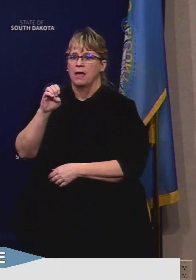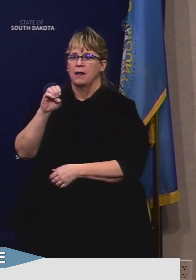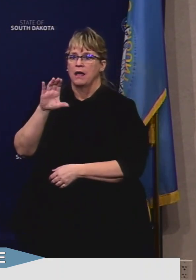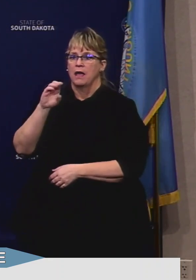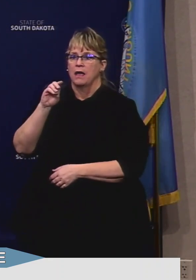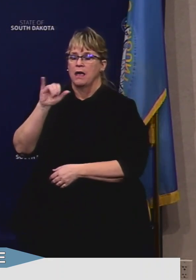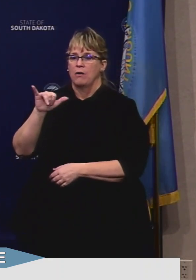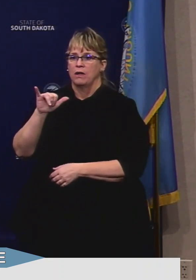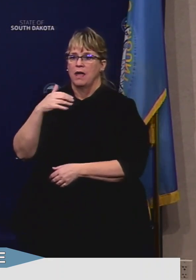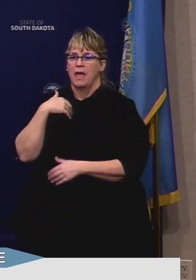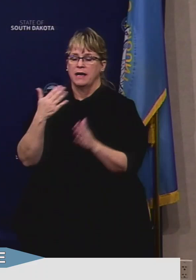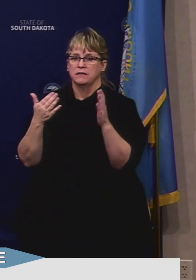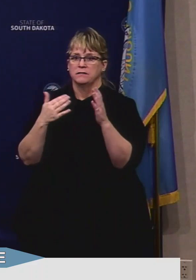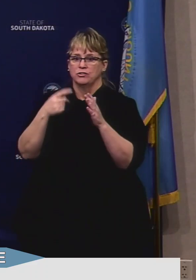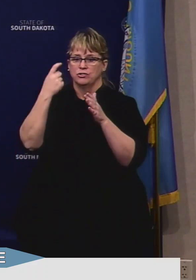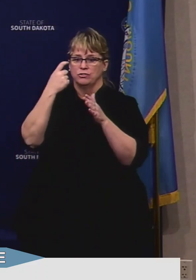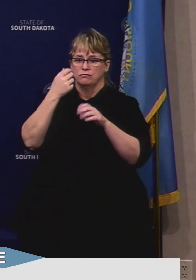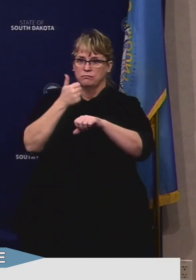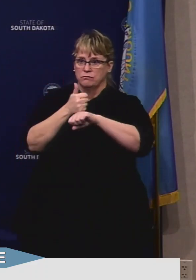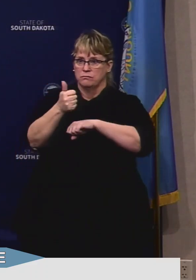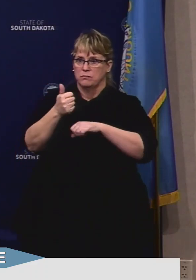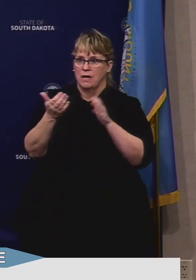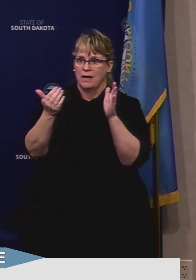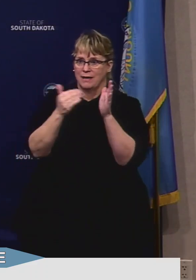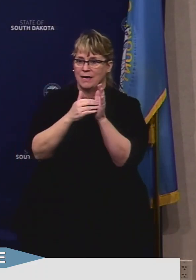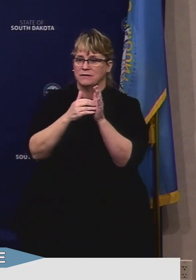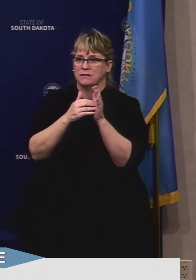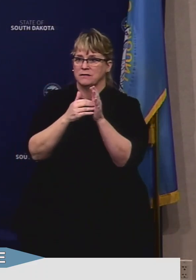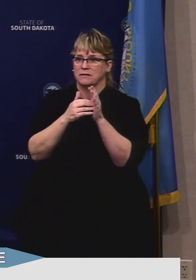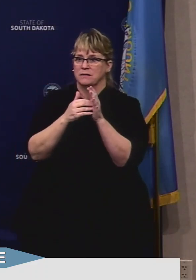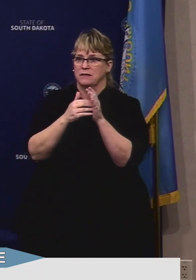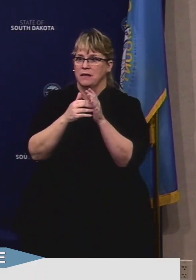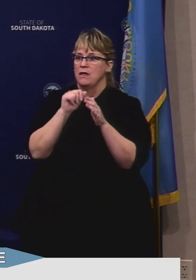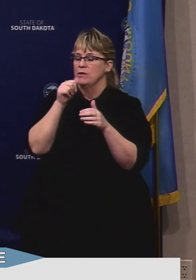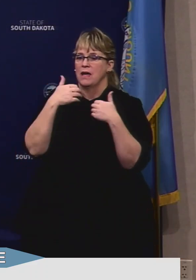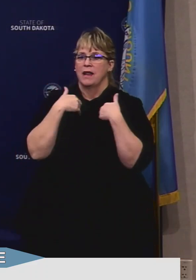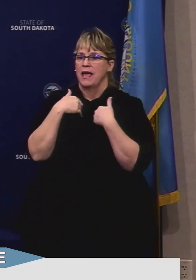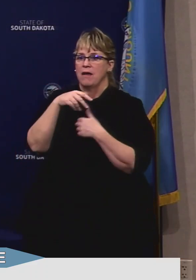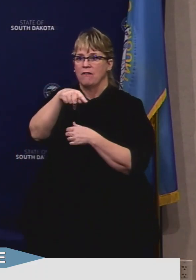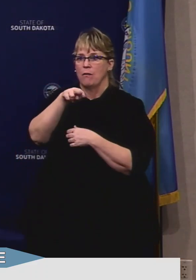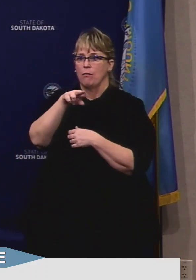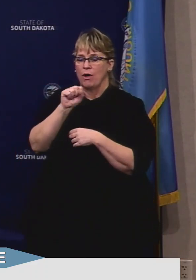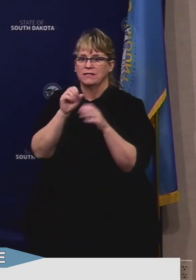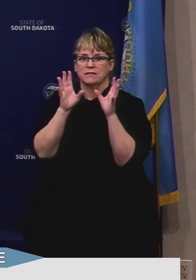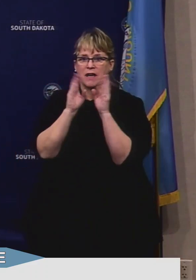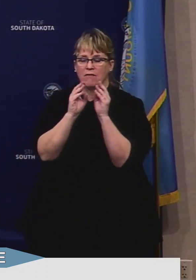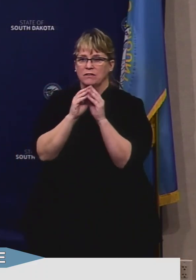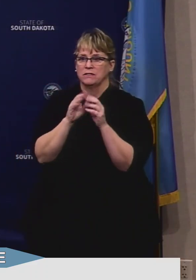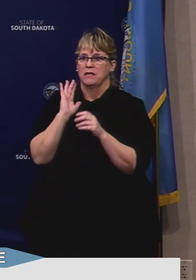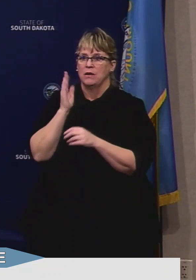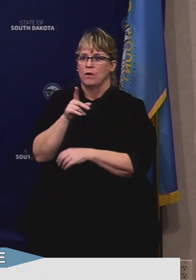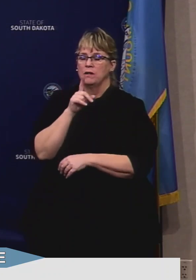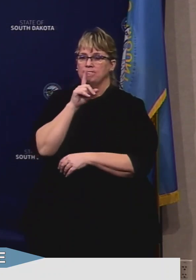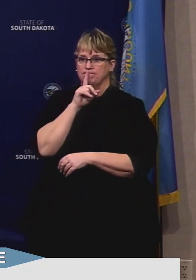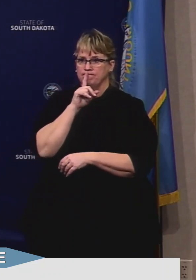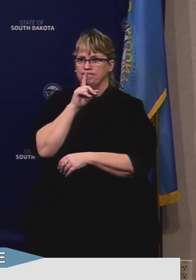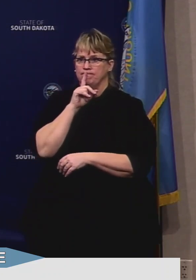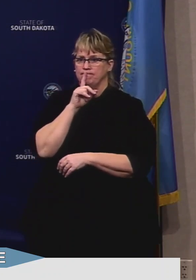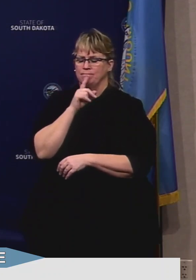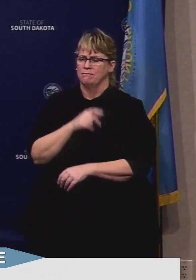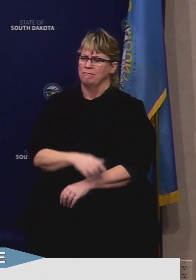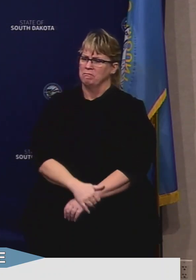the Attorney General or not, he will not hold any press availabilities or say anything. I mean, that's